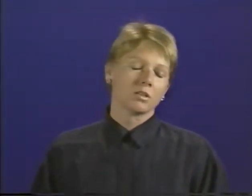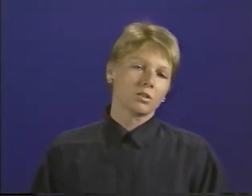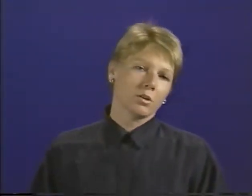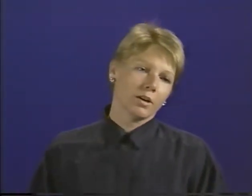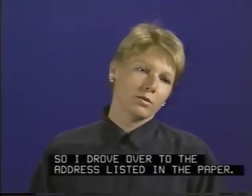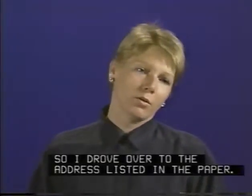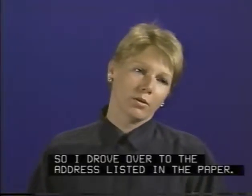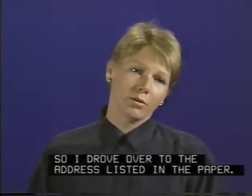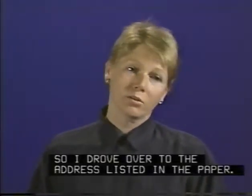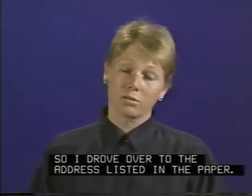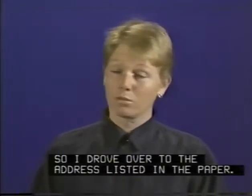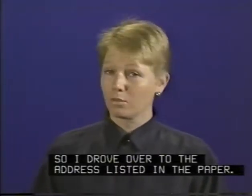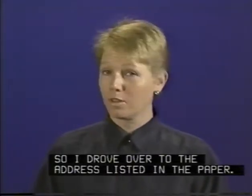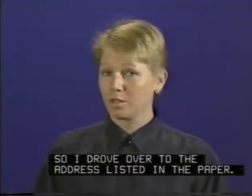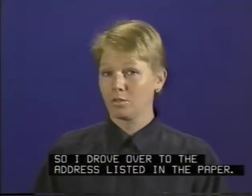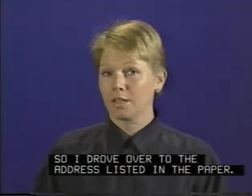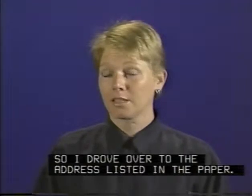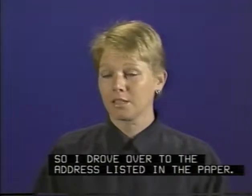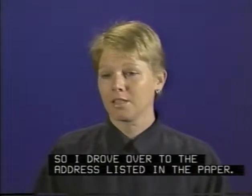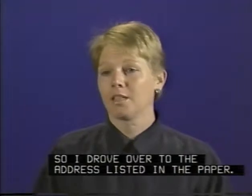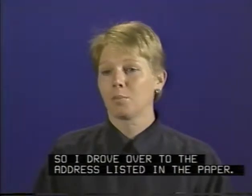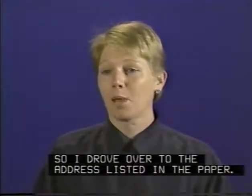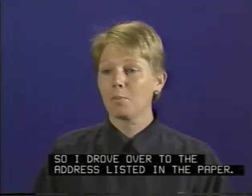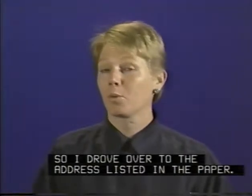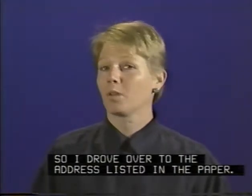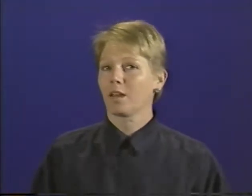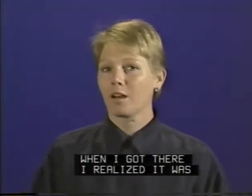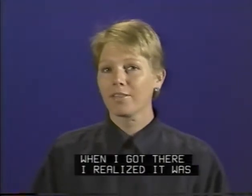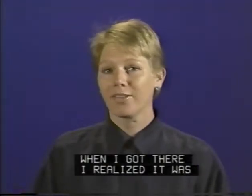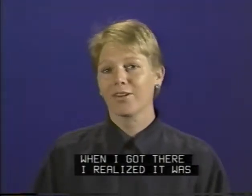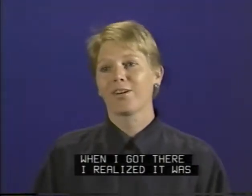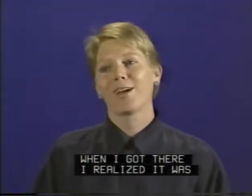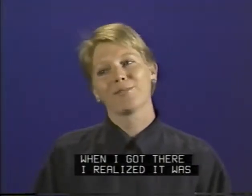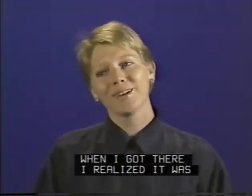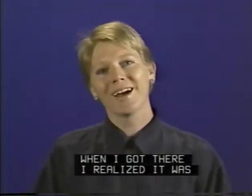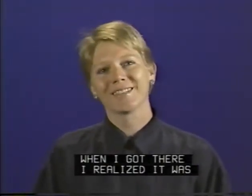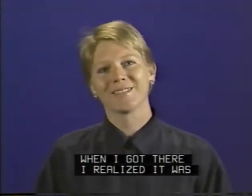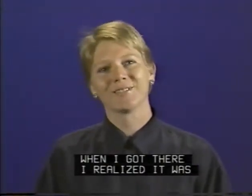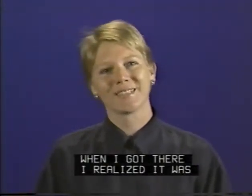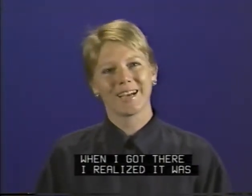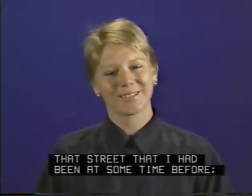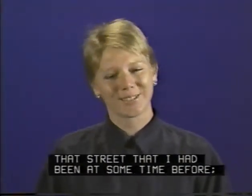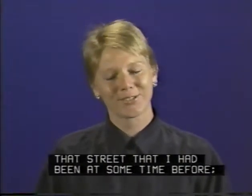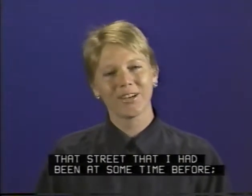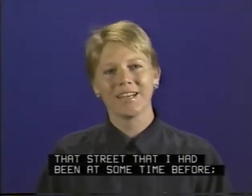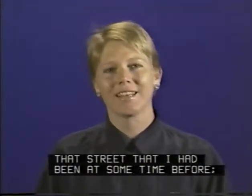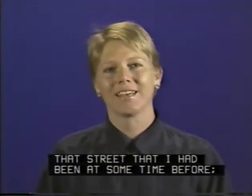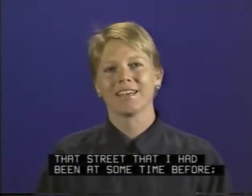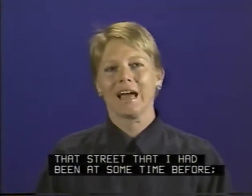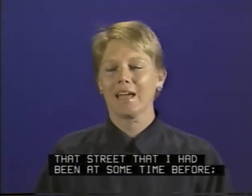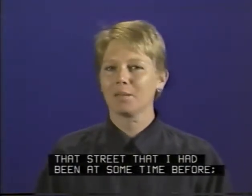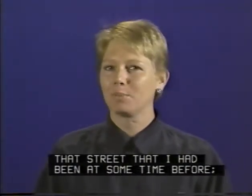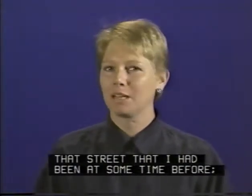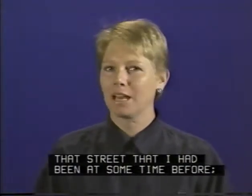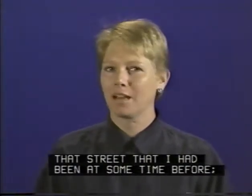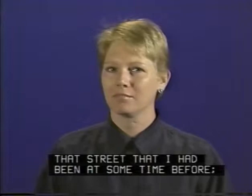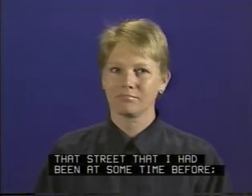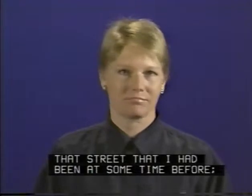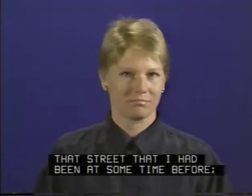So I drove over to the address listed in the paper, and when I got there, I realized it was that street that I had been at